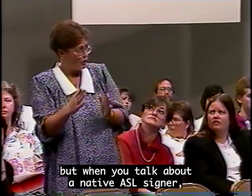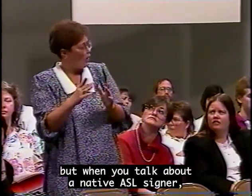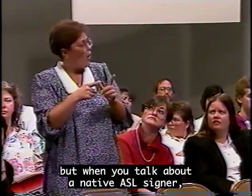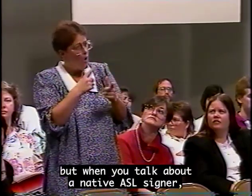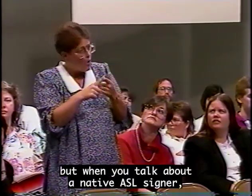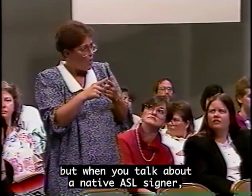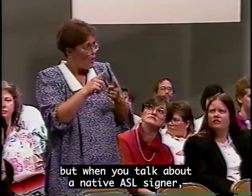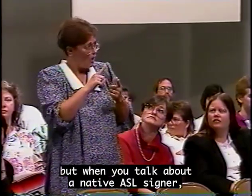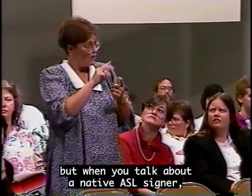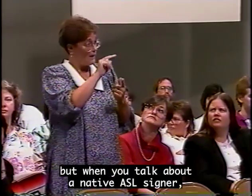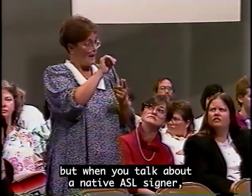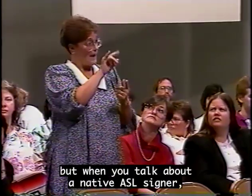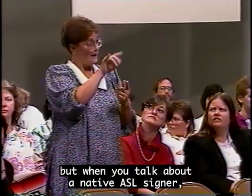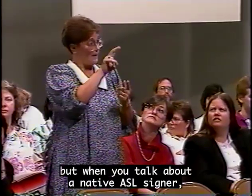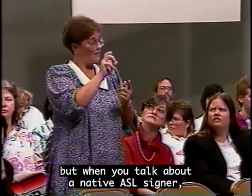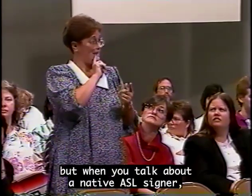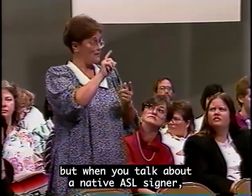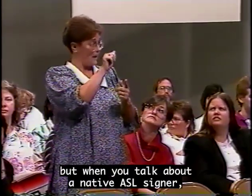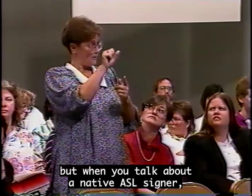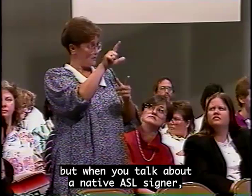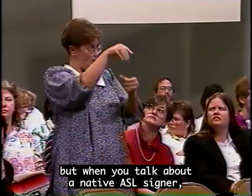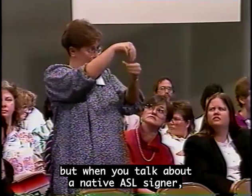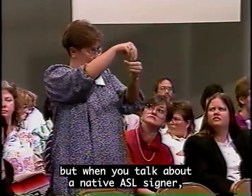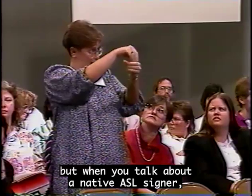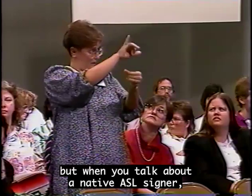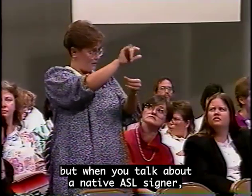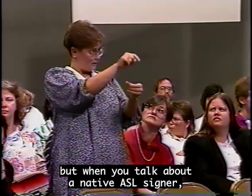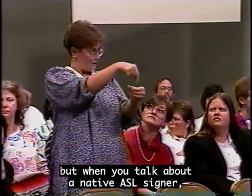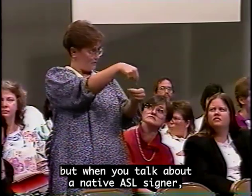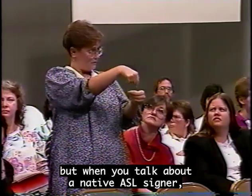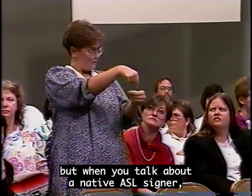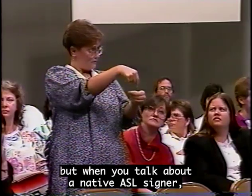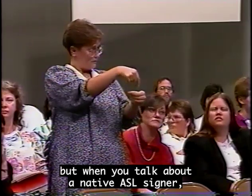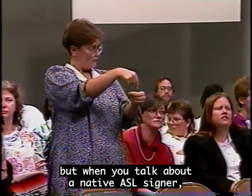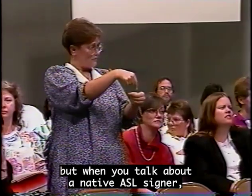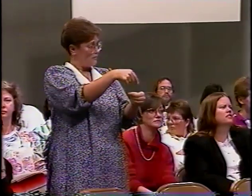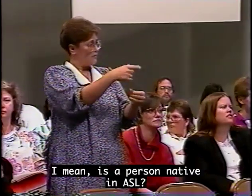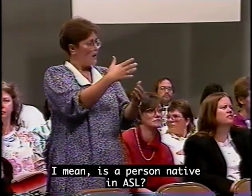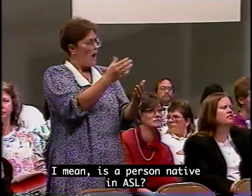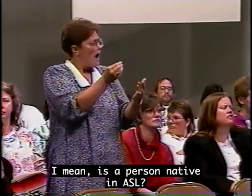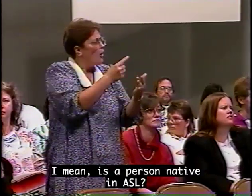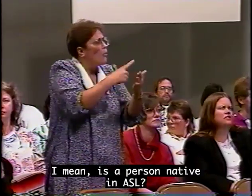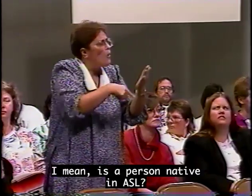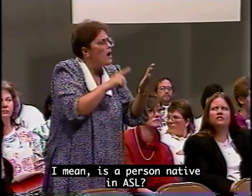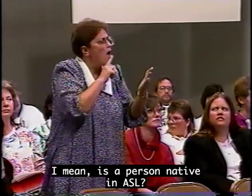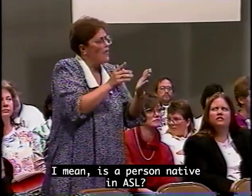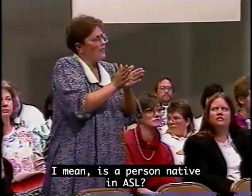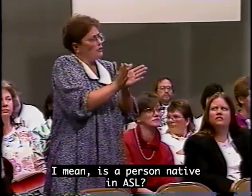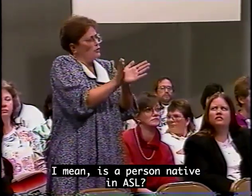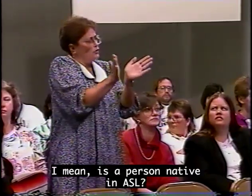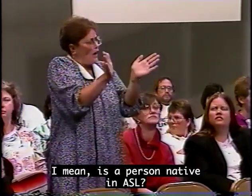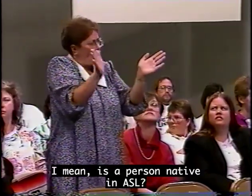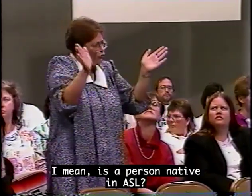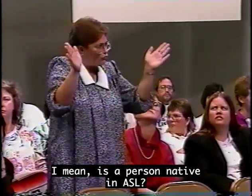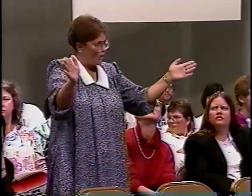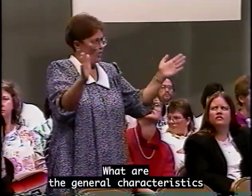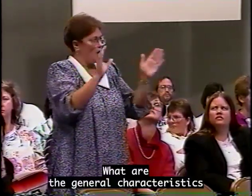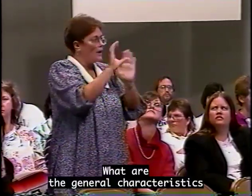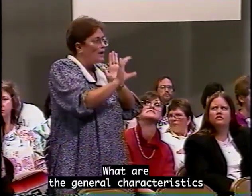But when you talk about a native ASL signer, I mean, as a person native in ASL, what are